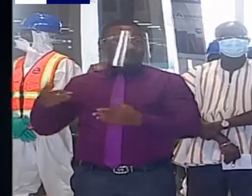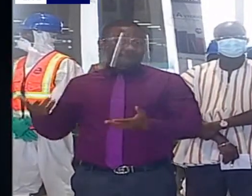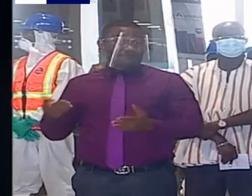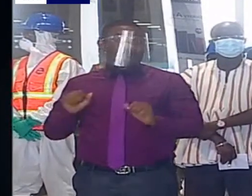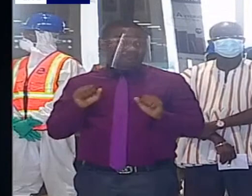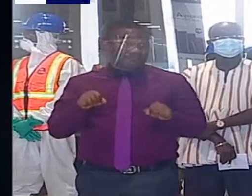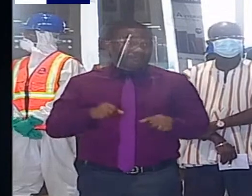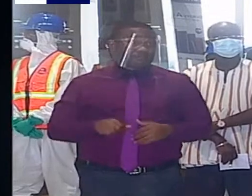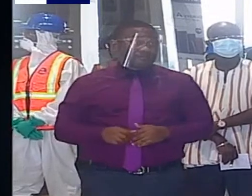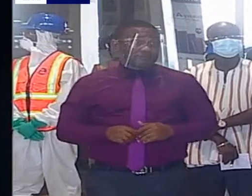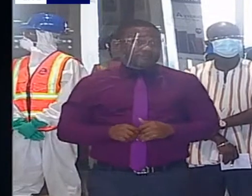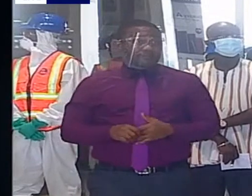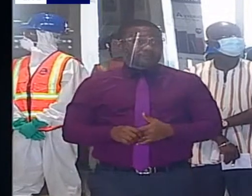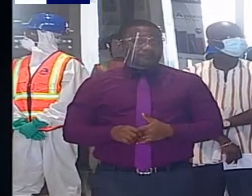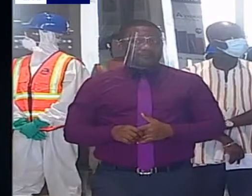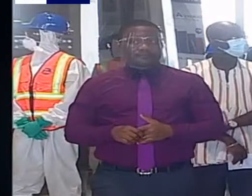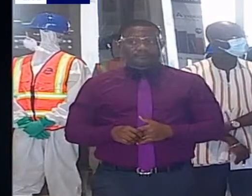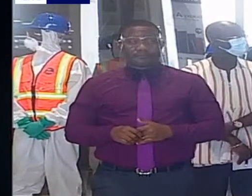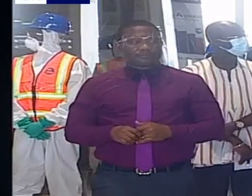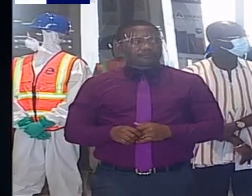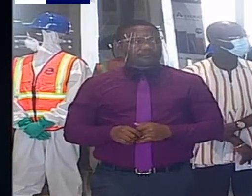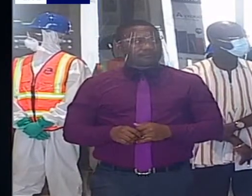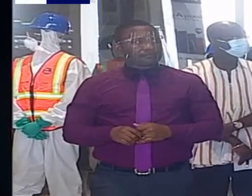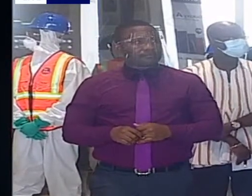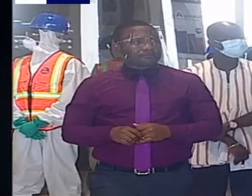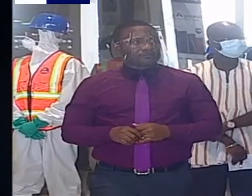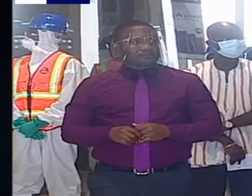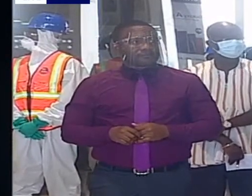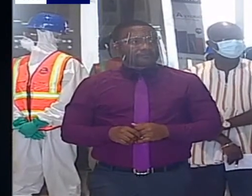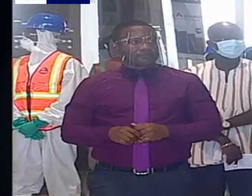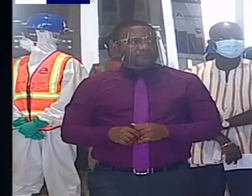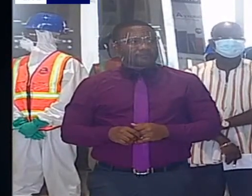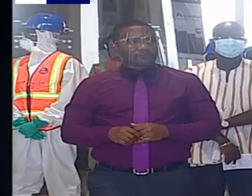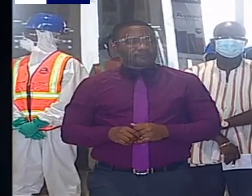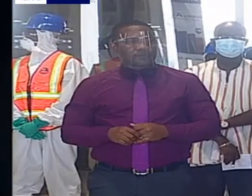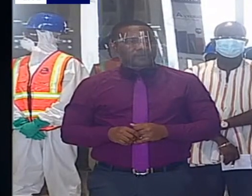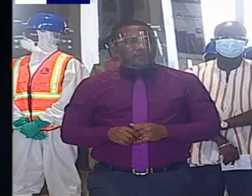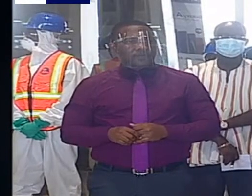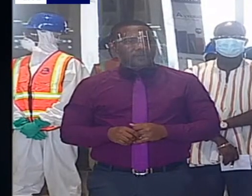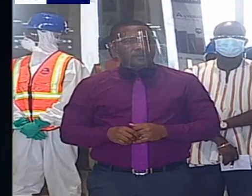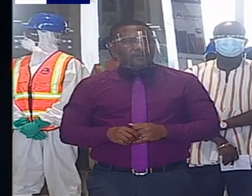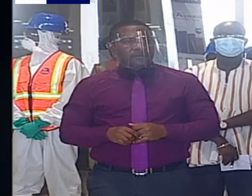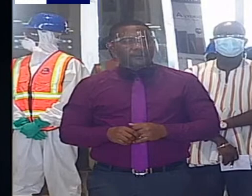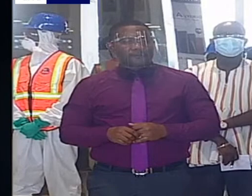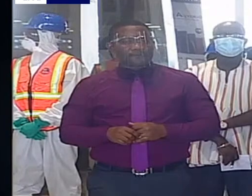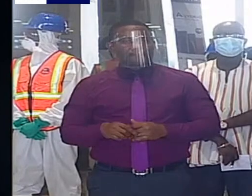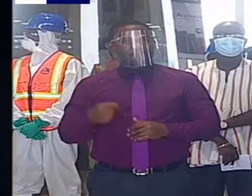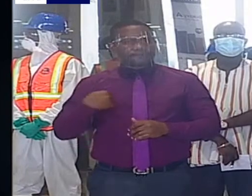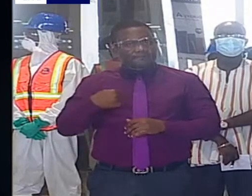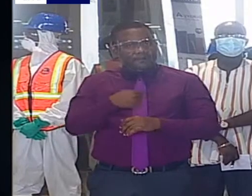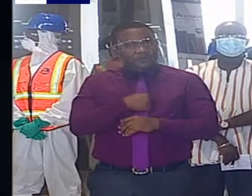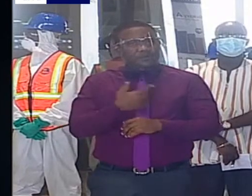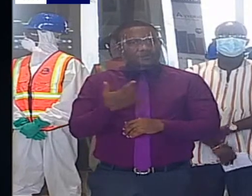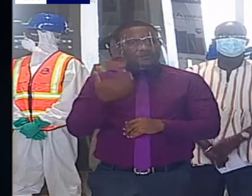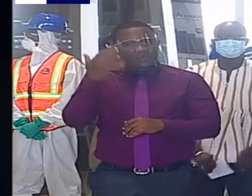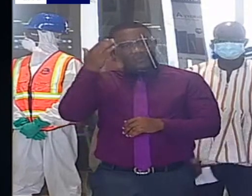virus amongst passengers. So the factors is that it is actually